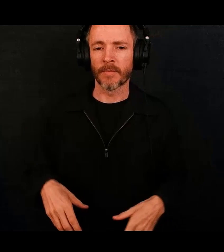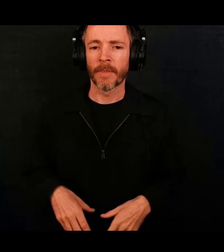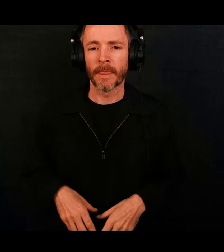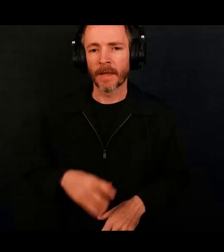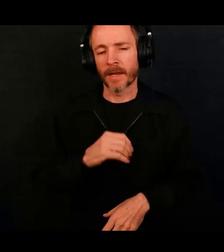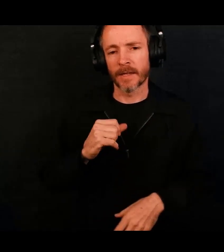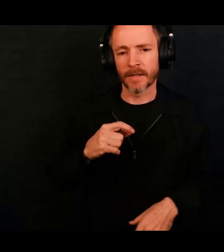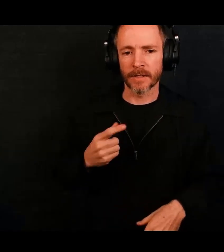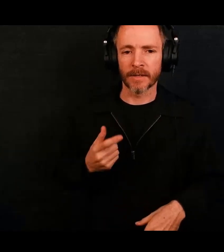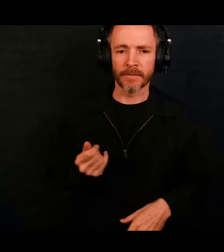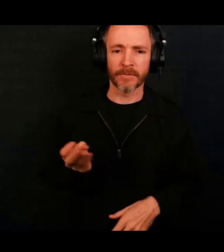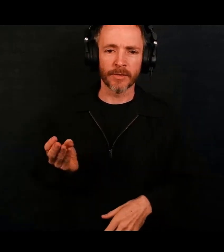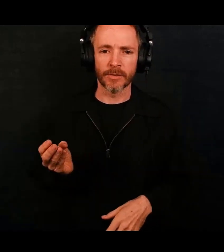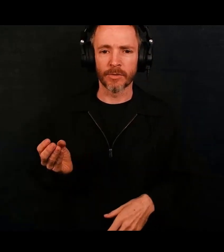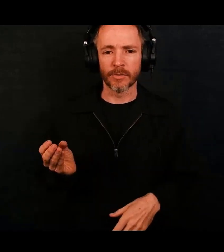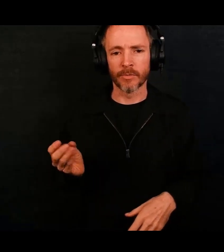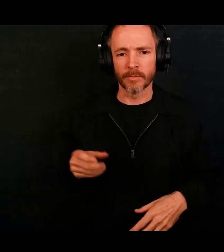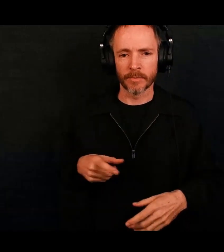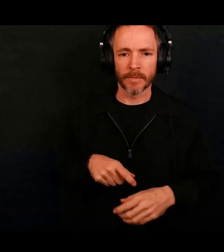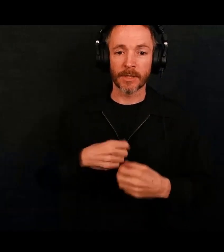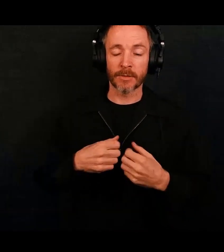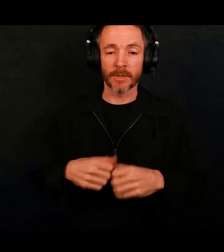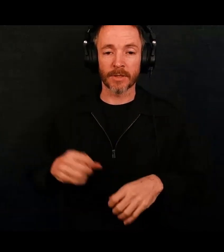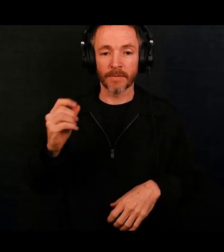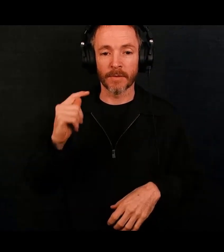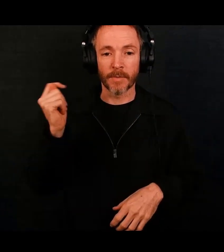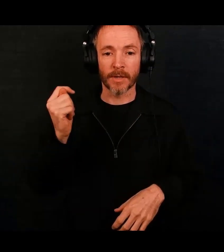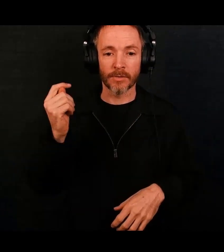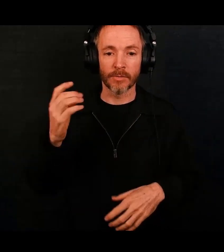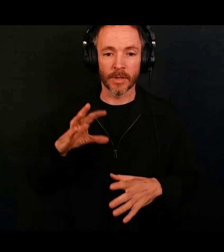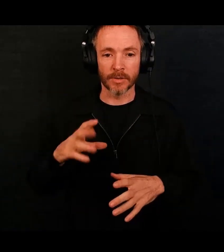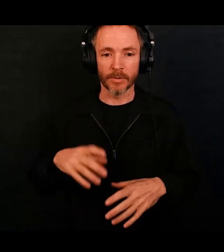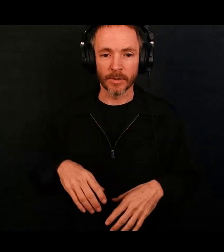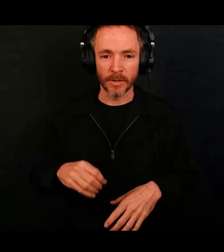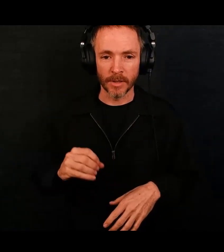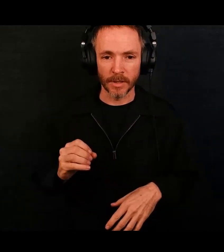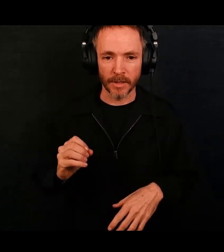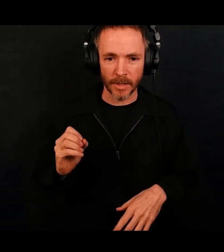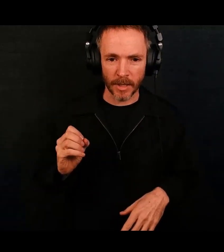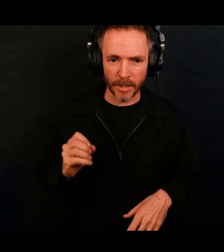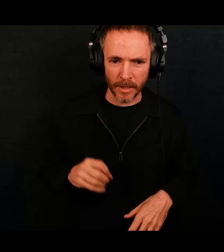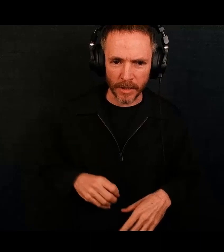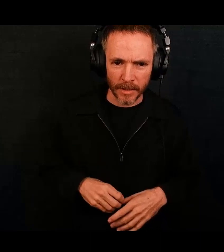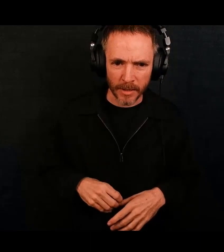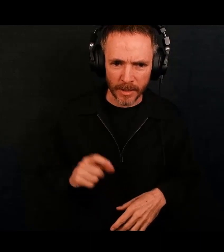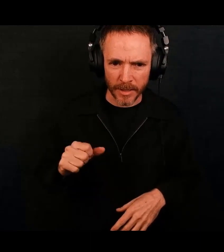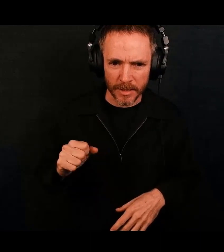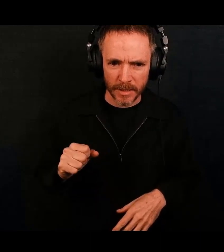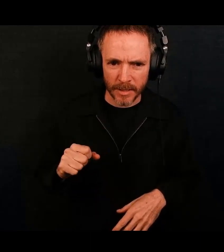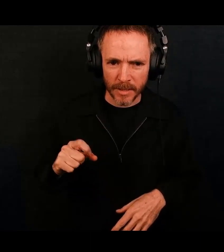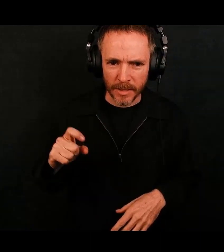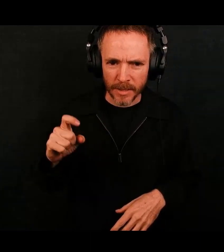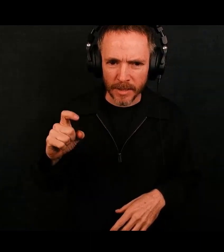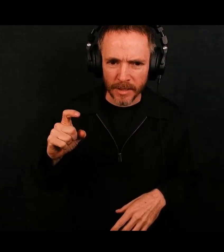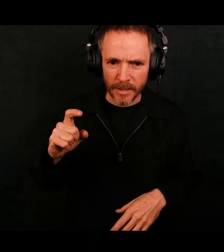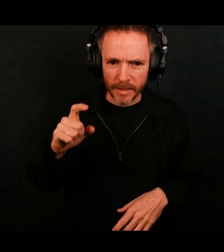pan, and a few measurements of the bathroom module.